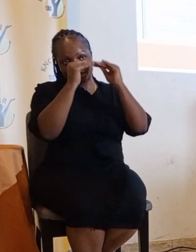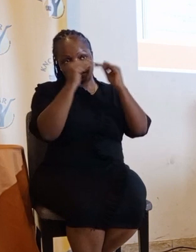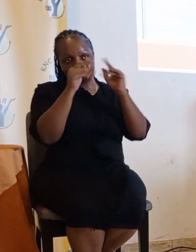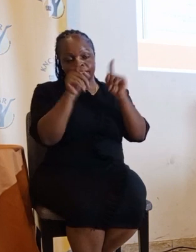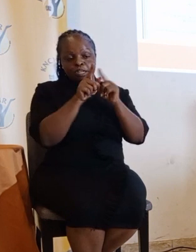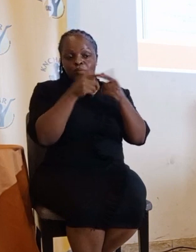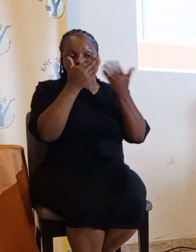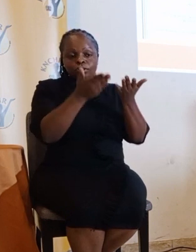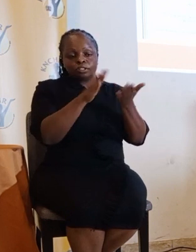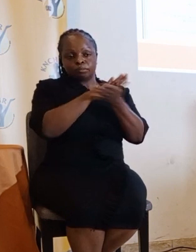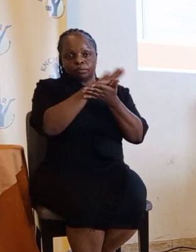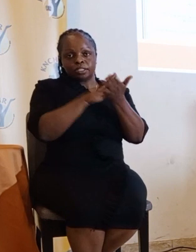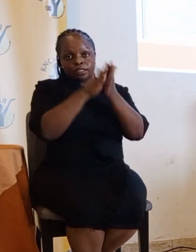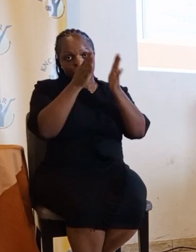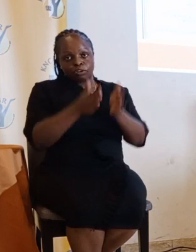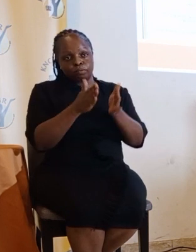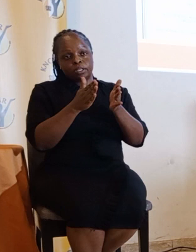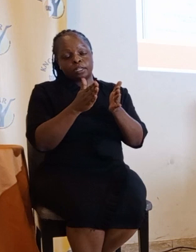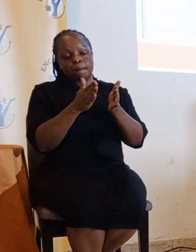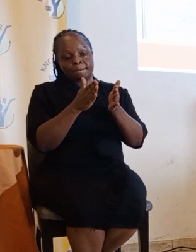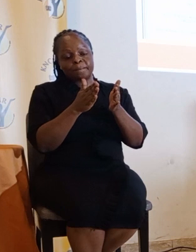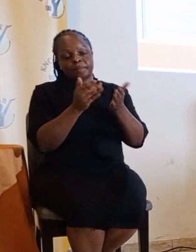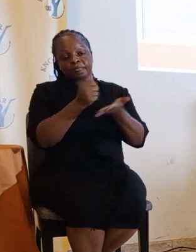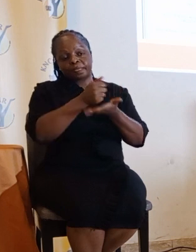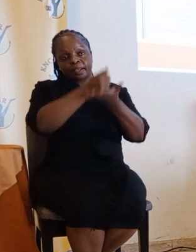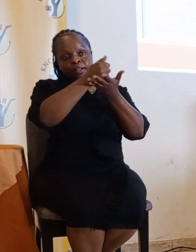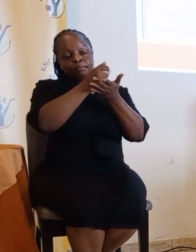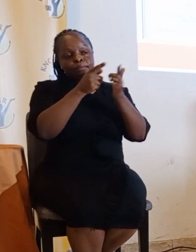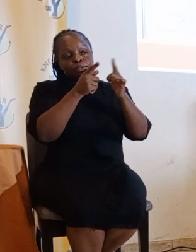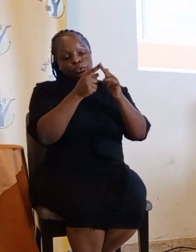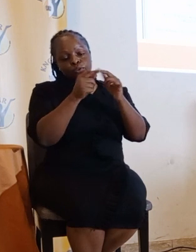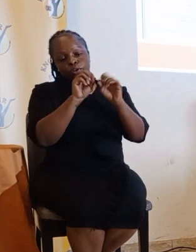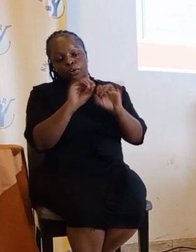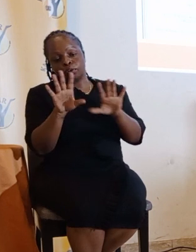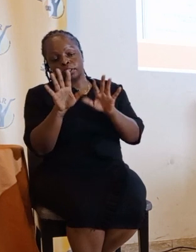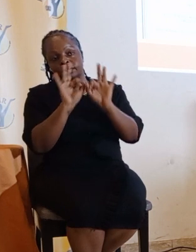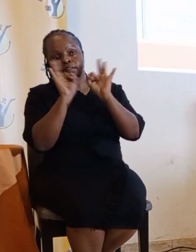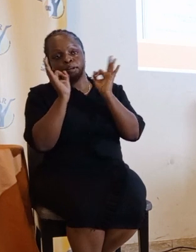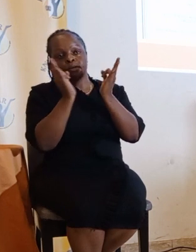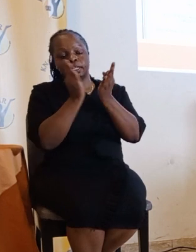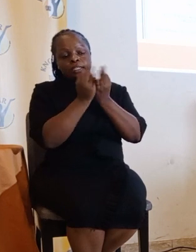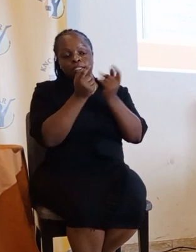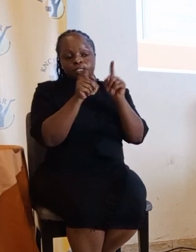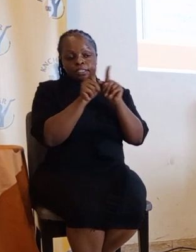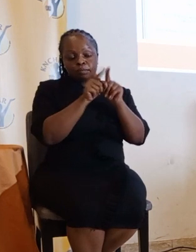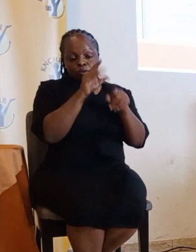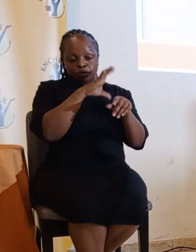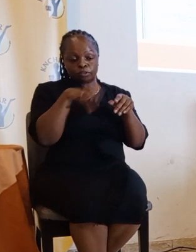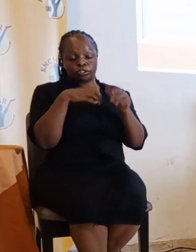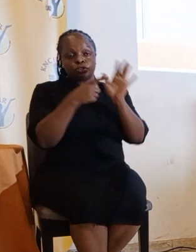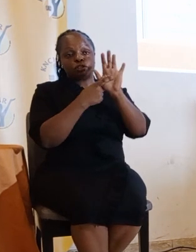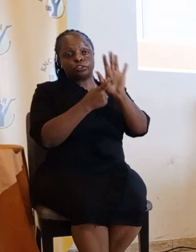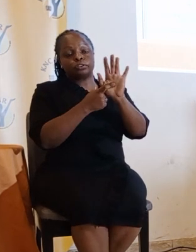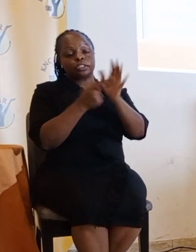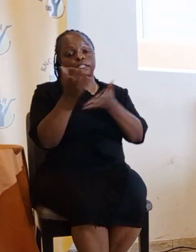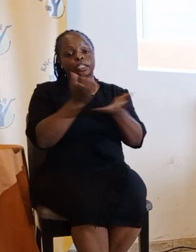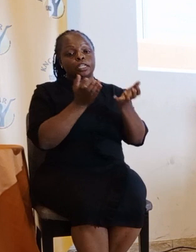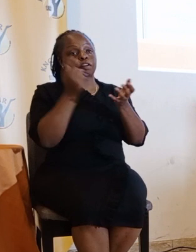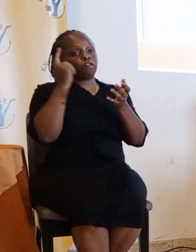as provision of basic humanitarian assistance to the displaced families. Furthermore, the Commission highlights the need